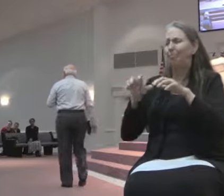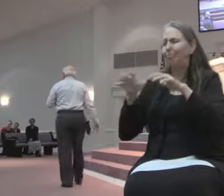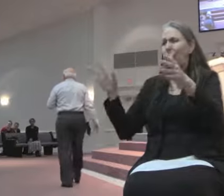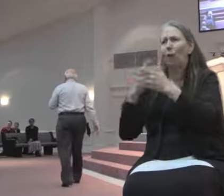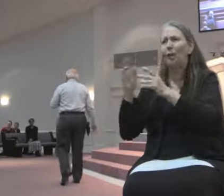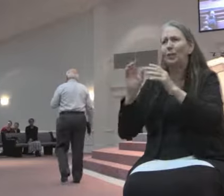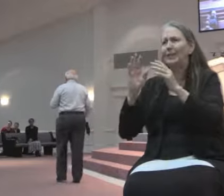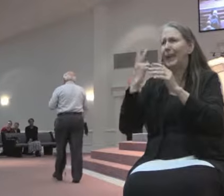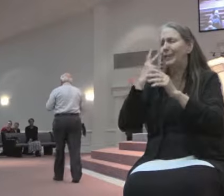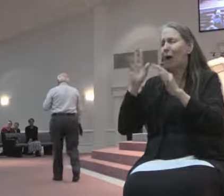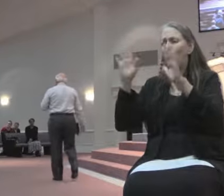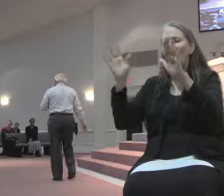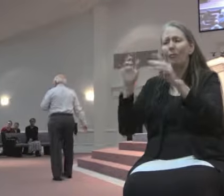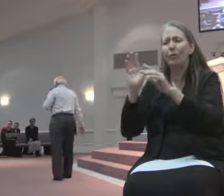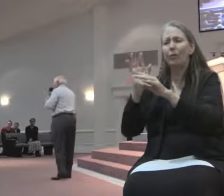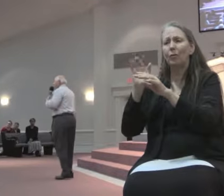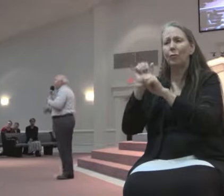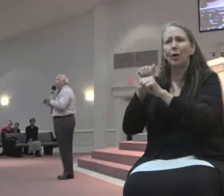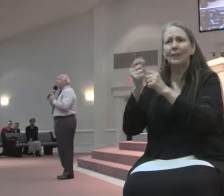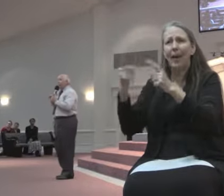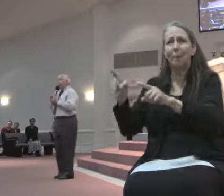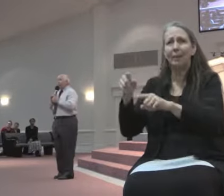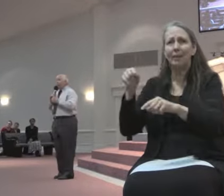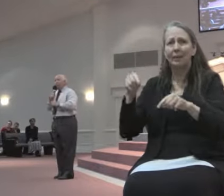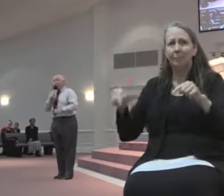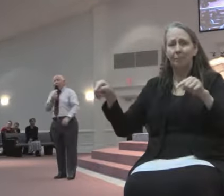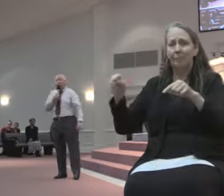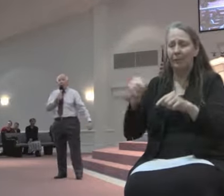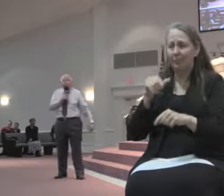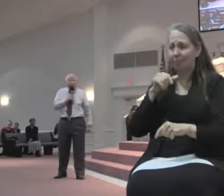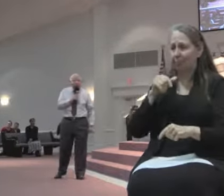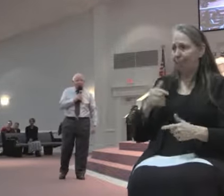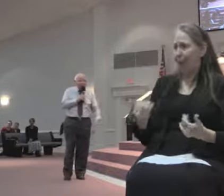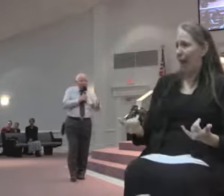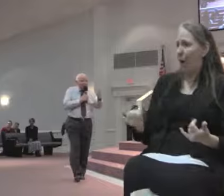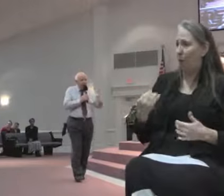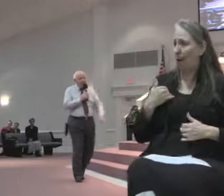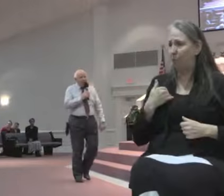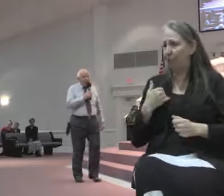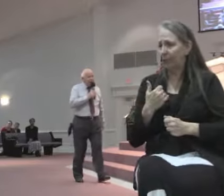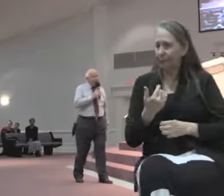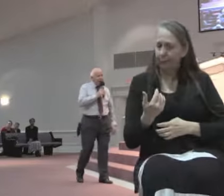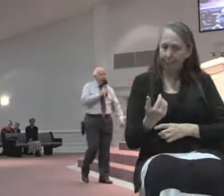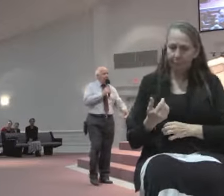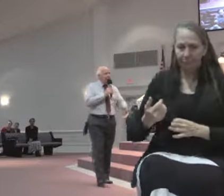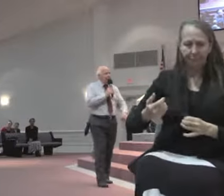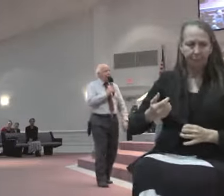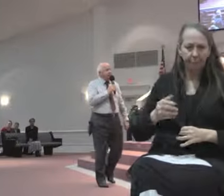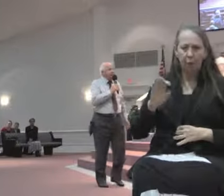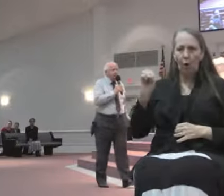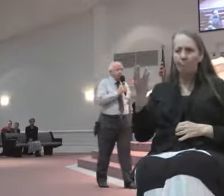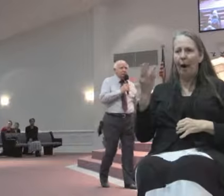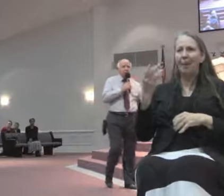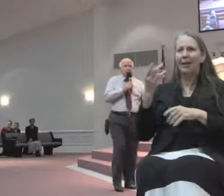they had miracles unbelievable. They didn't have all the stuff we've got now with Obamacare, you know.